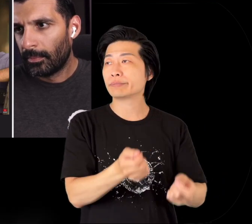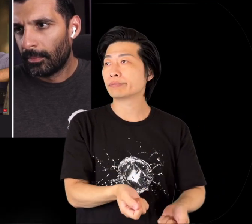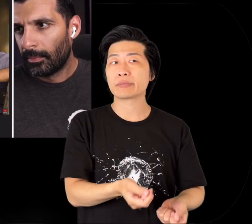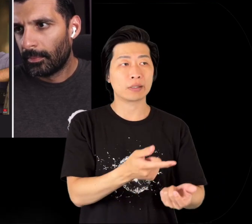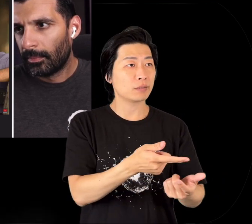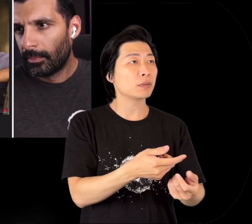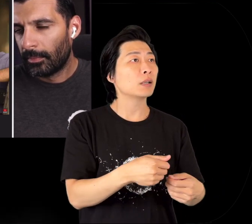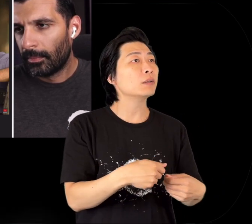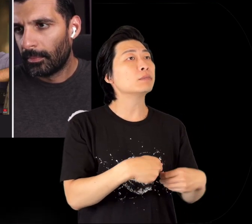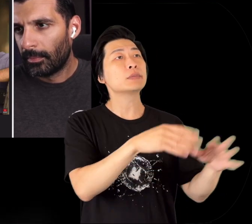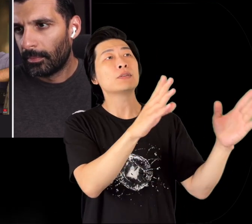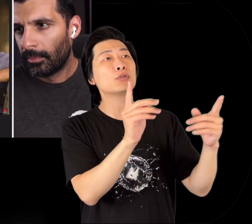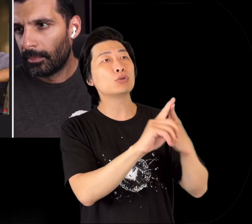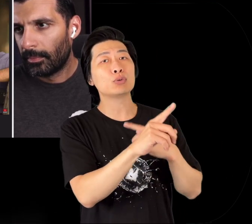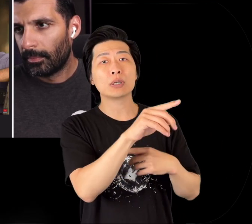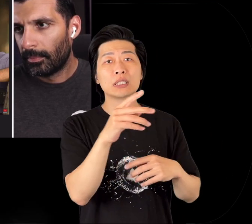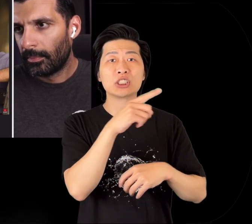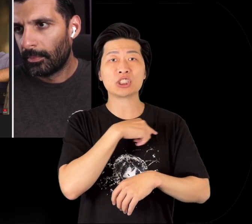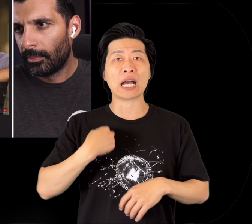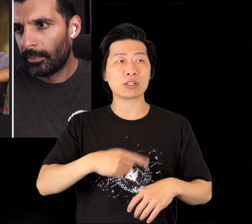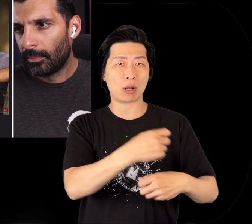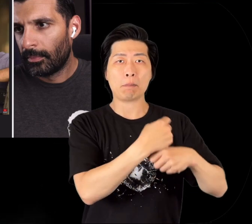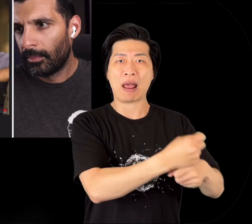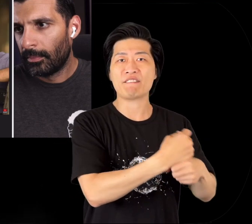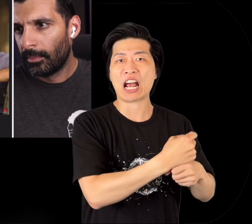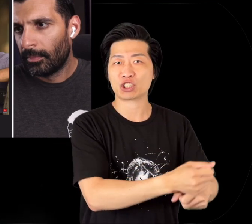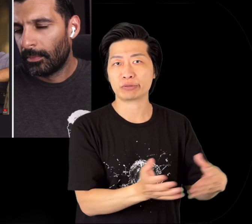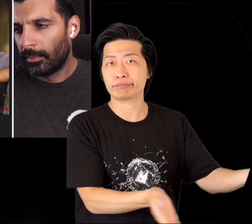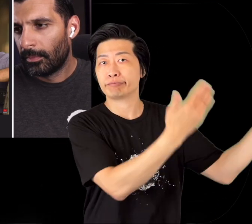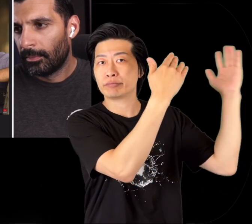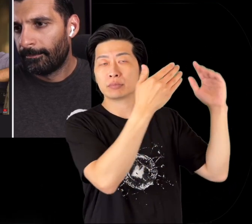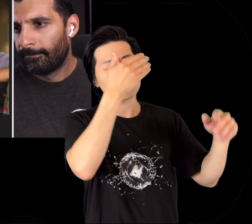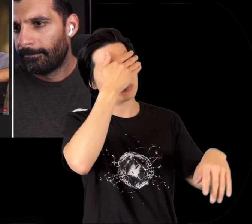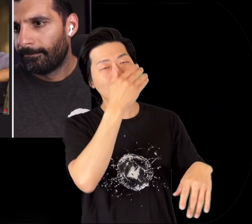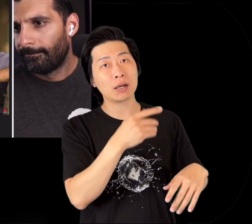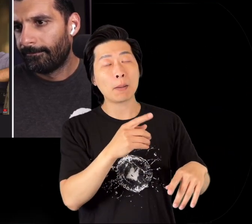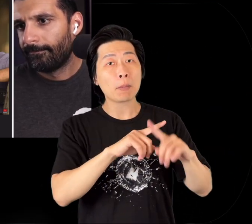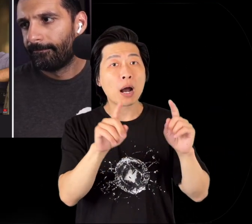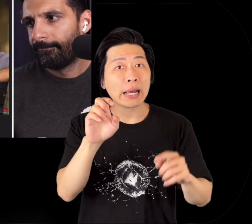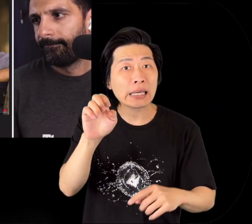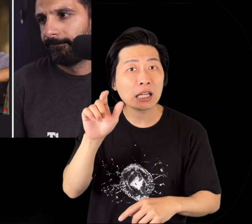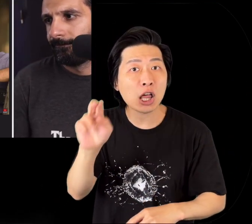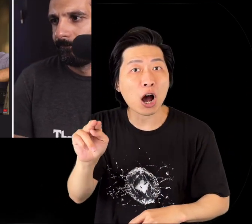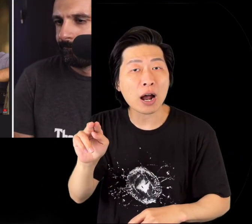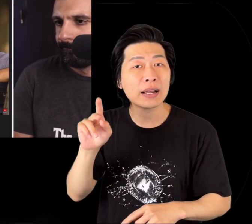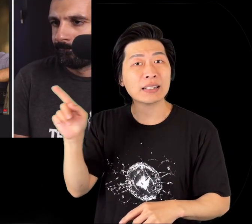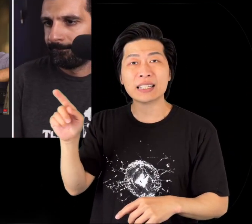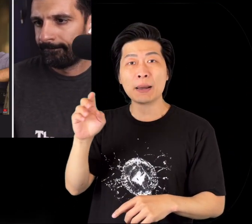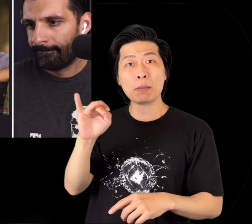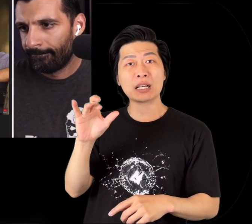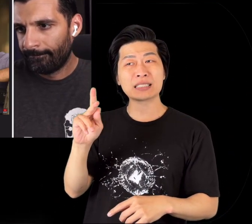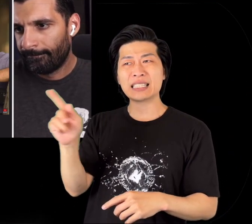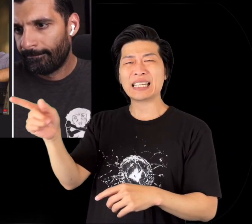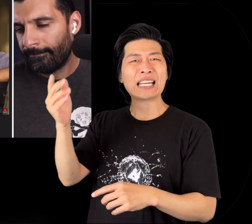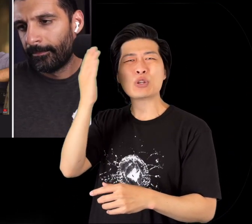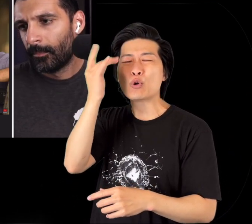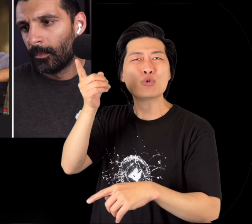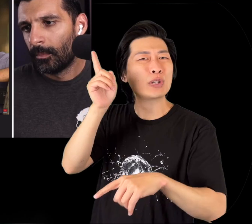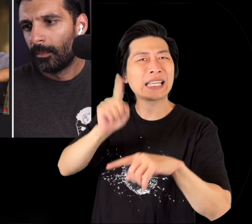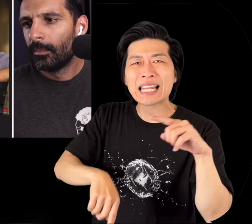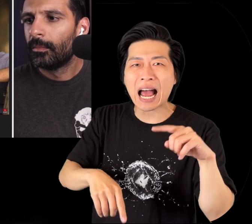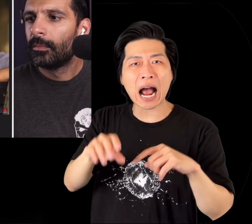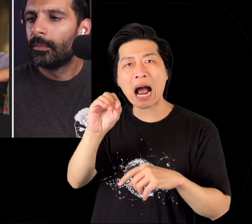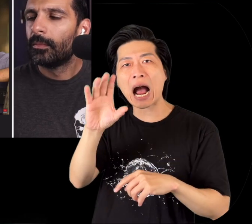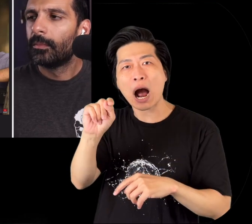for somebody else in China to manufacture. The brilliance of Elon Musk is he knows you cannot outsource